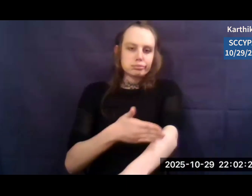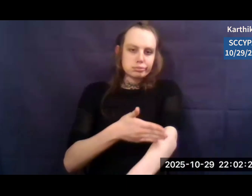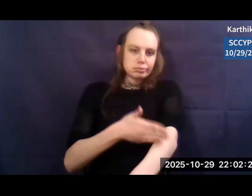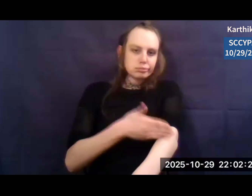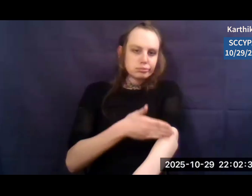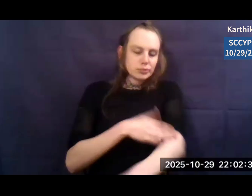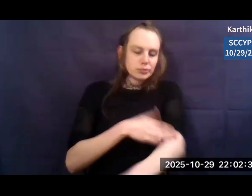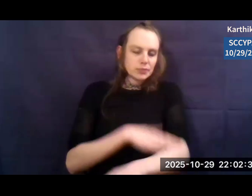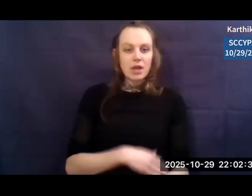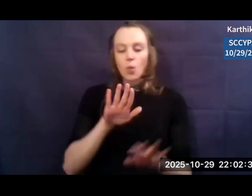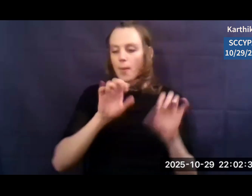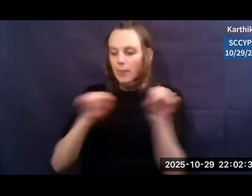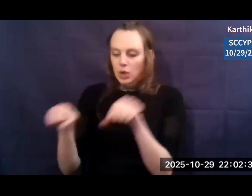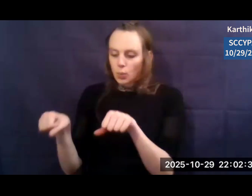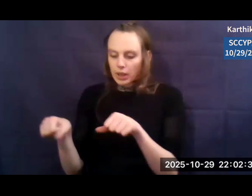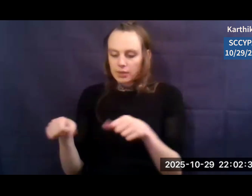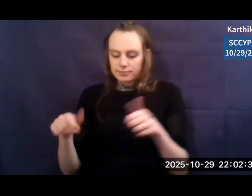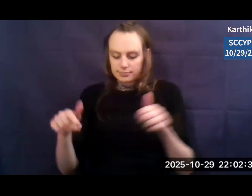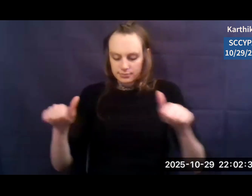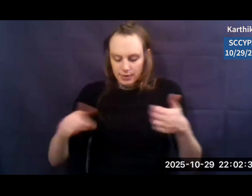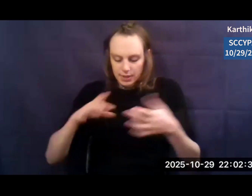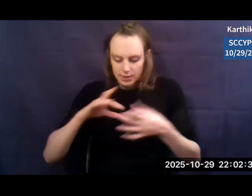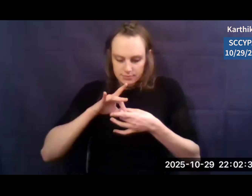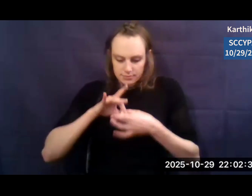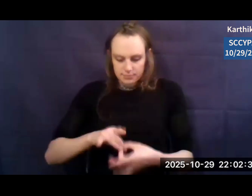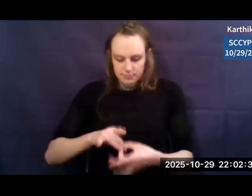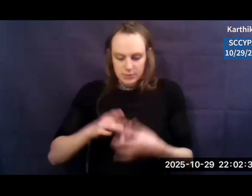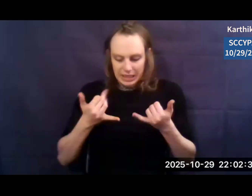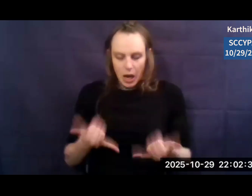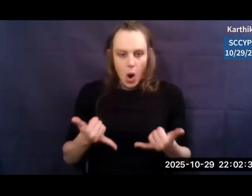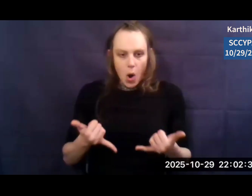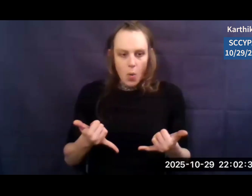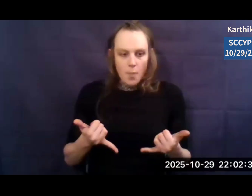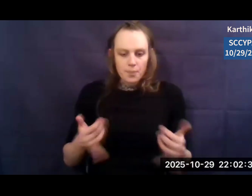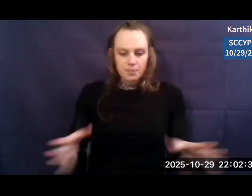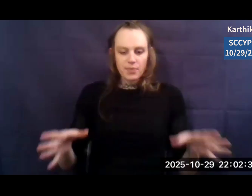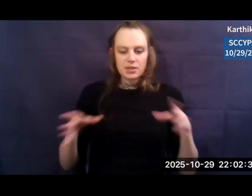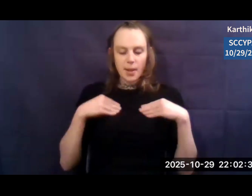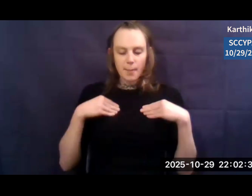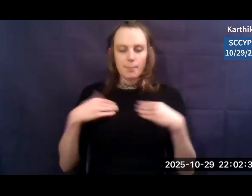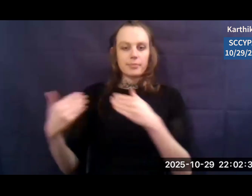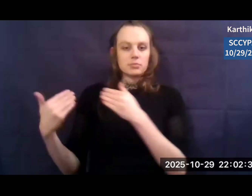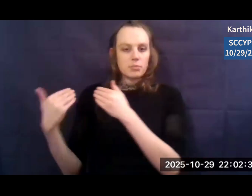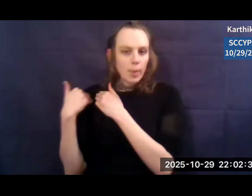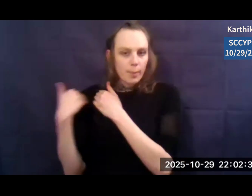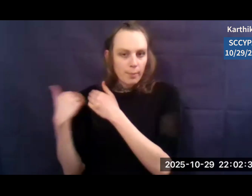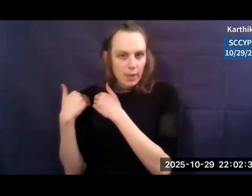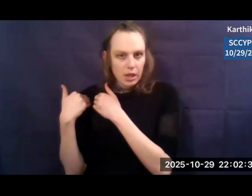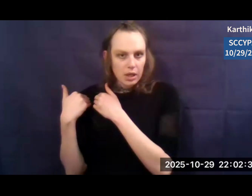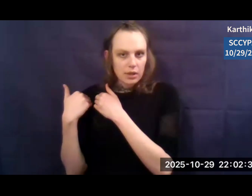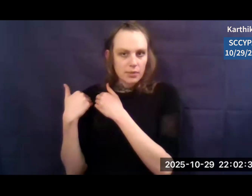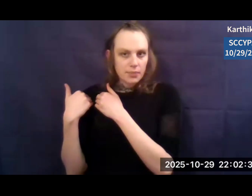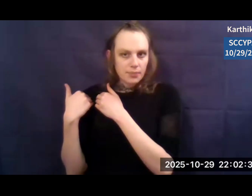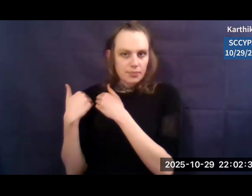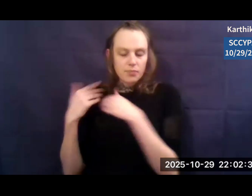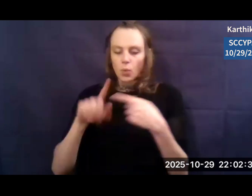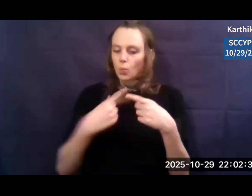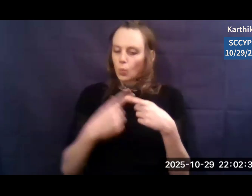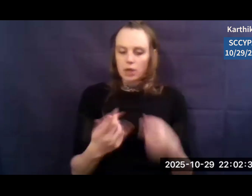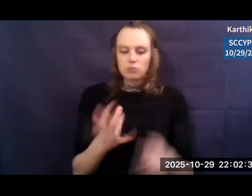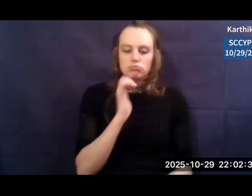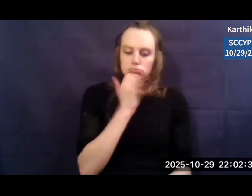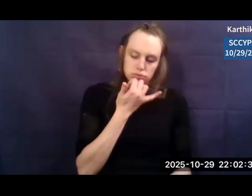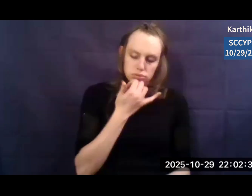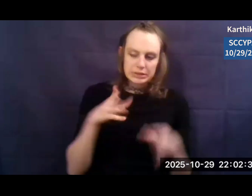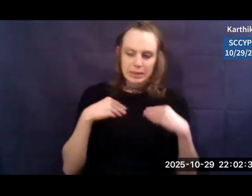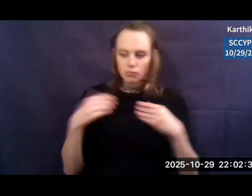to take responsibility for things you might, for when you mess up, like it talks about